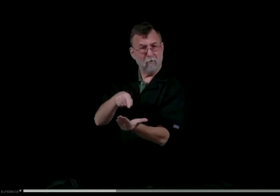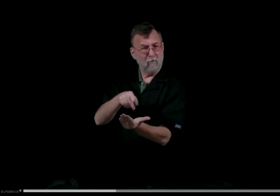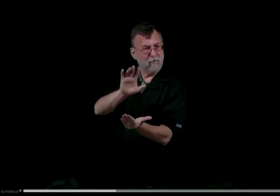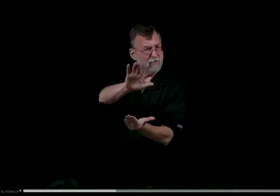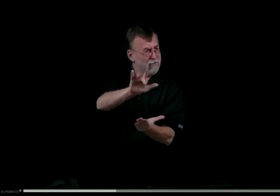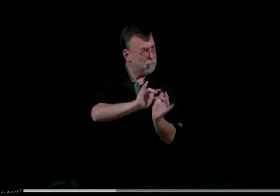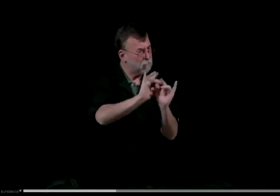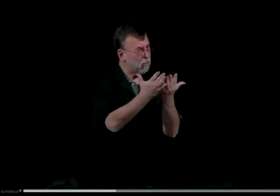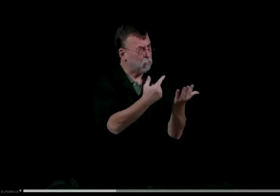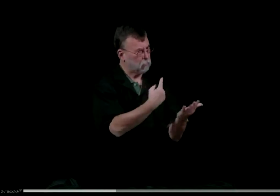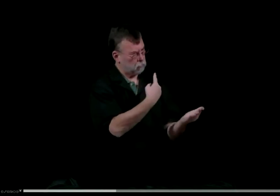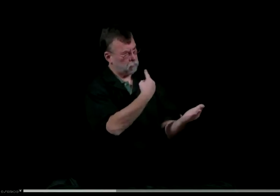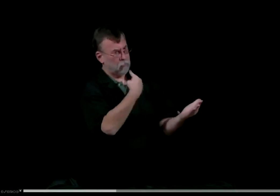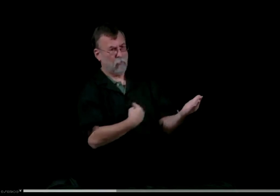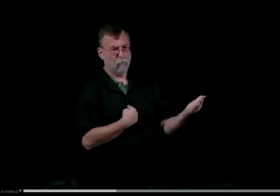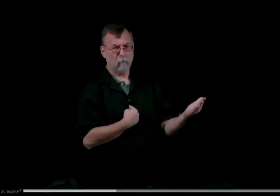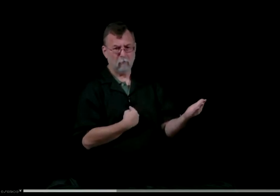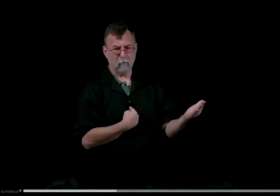The Bible tells us